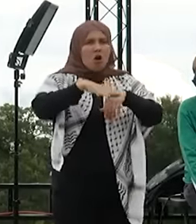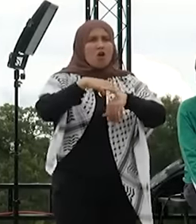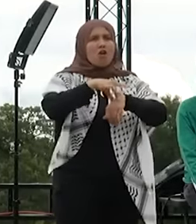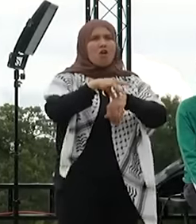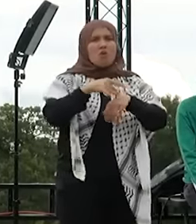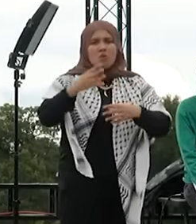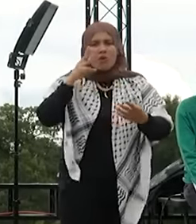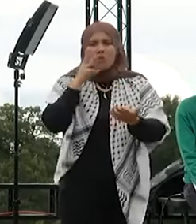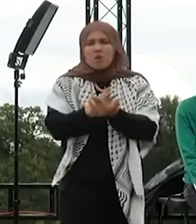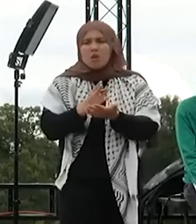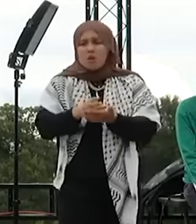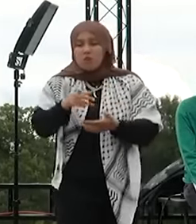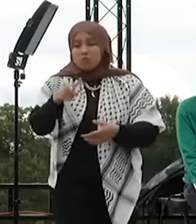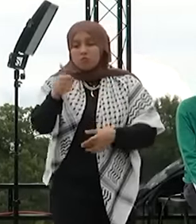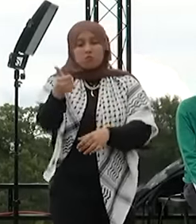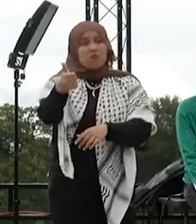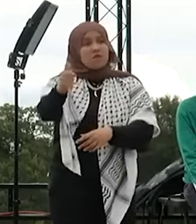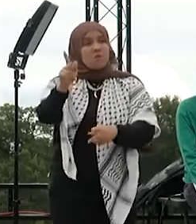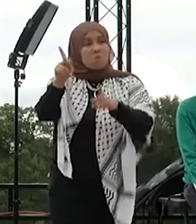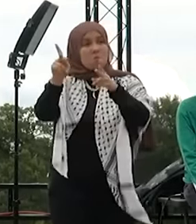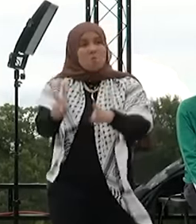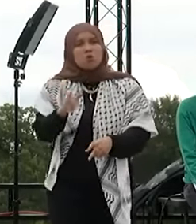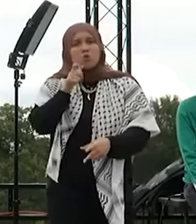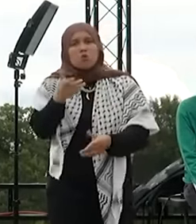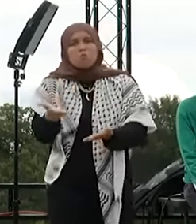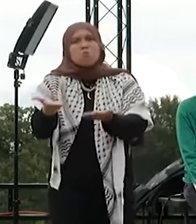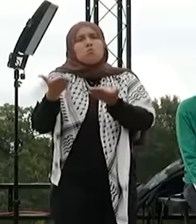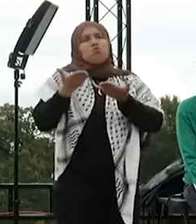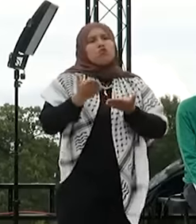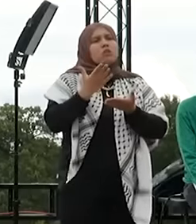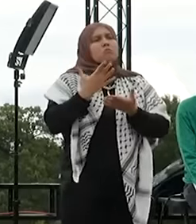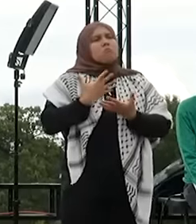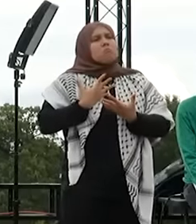people who brought ease and comfort